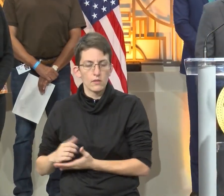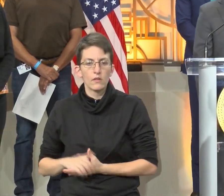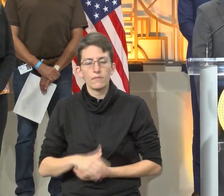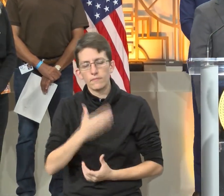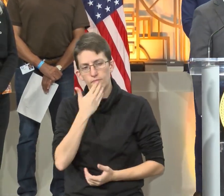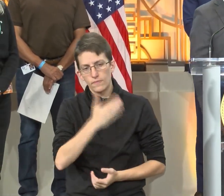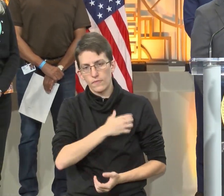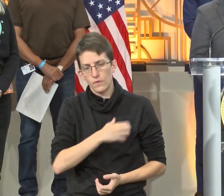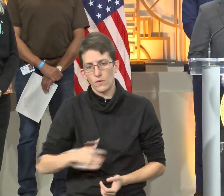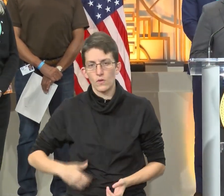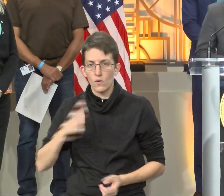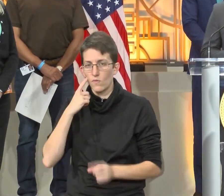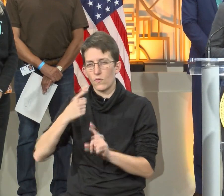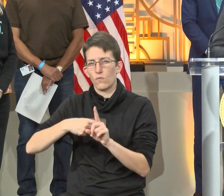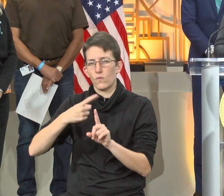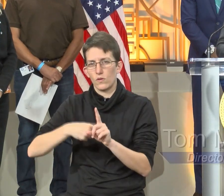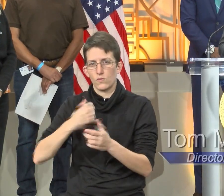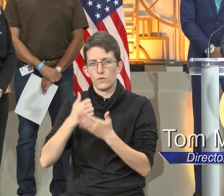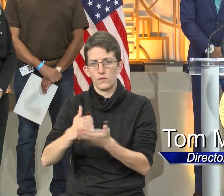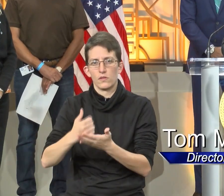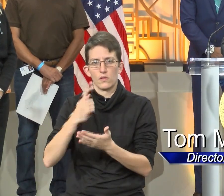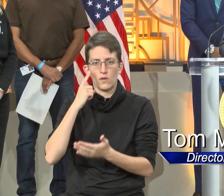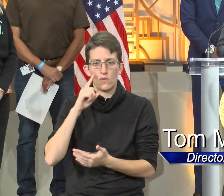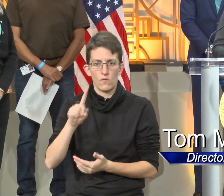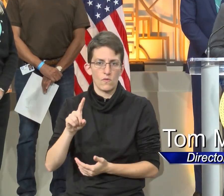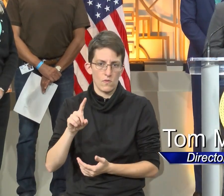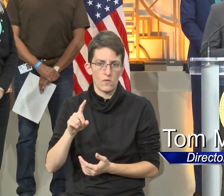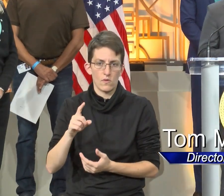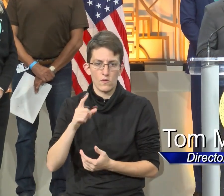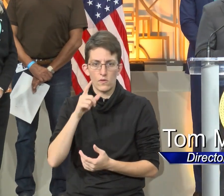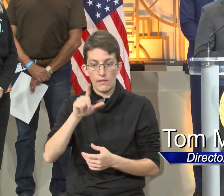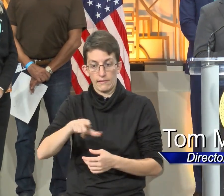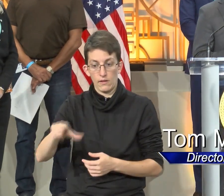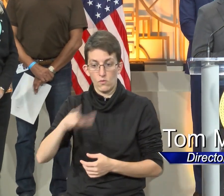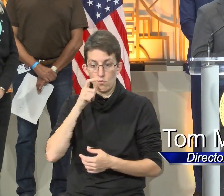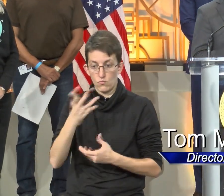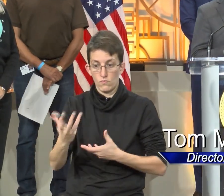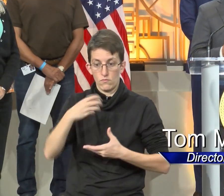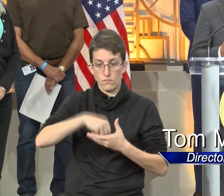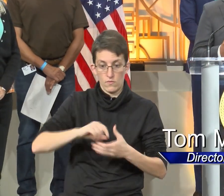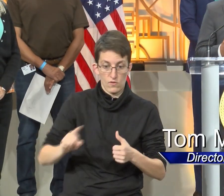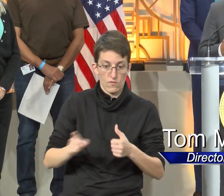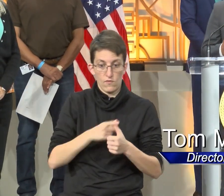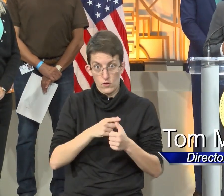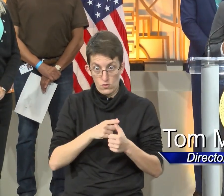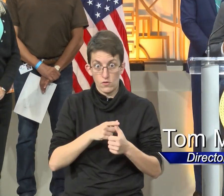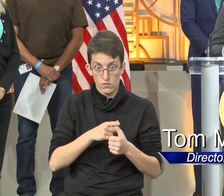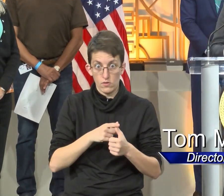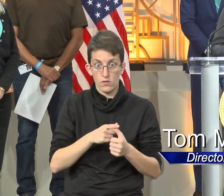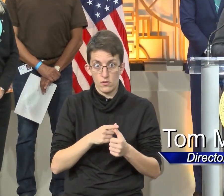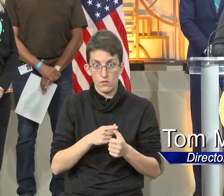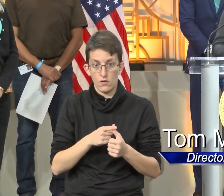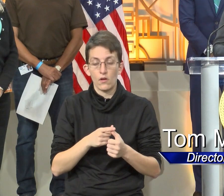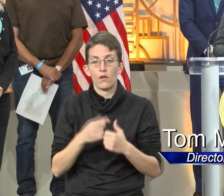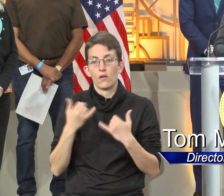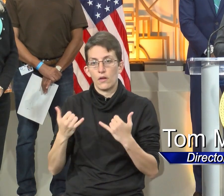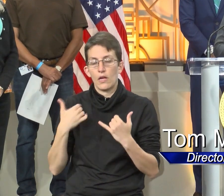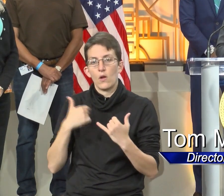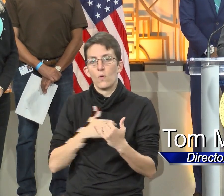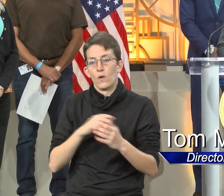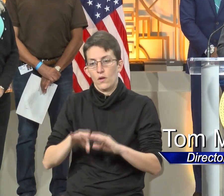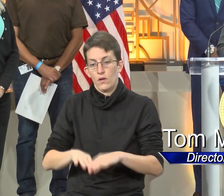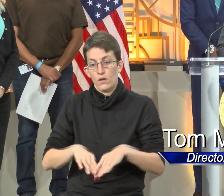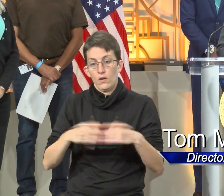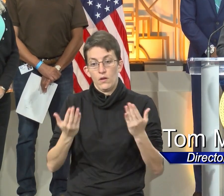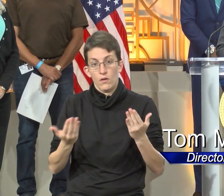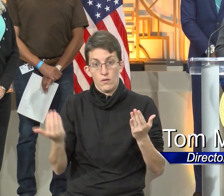Thank you, Mayor. On the rental assistance for our landlords who participated in the first round, we opened the portal for